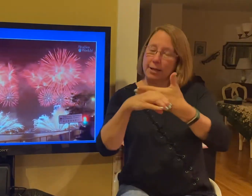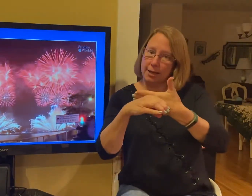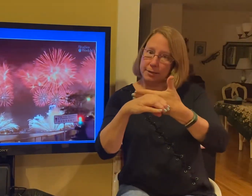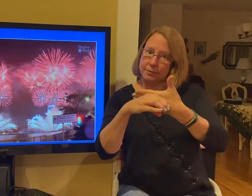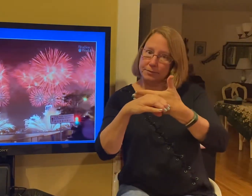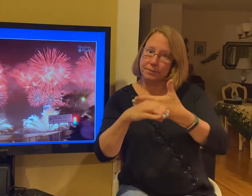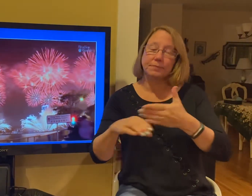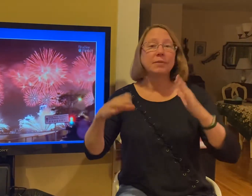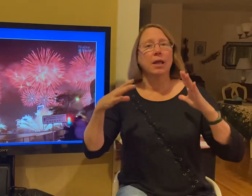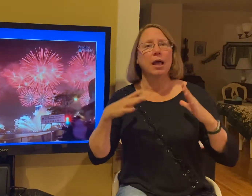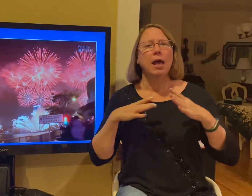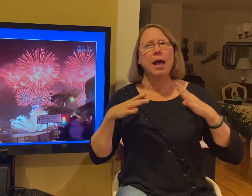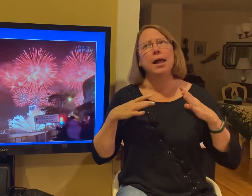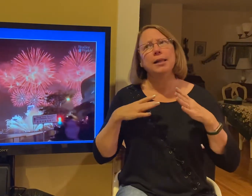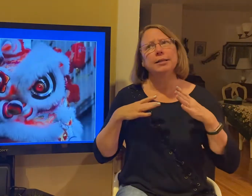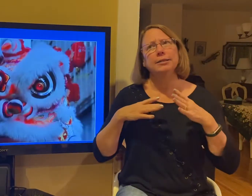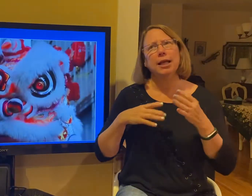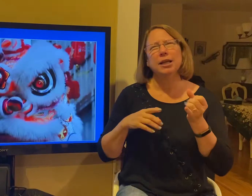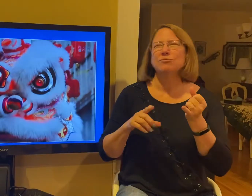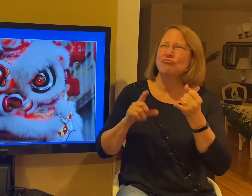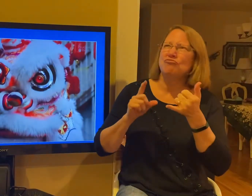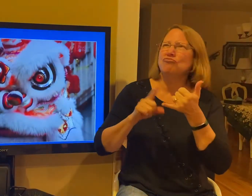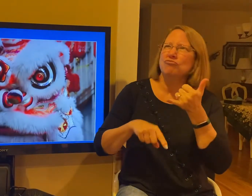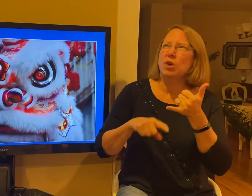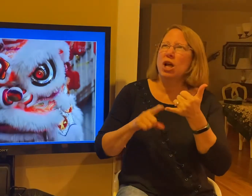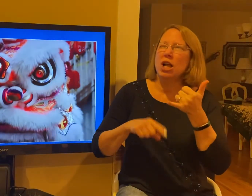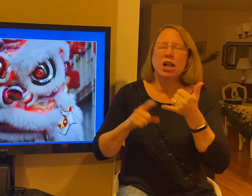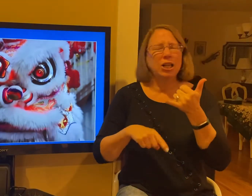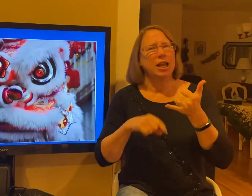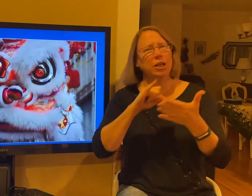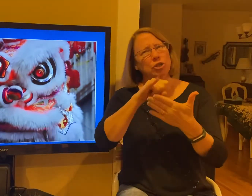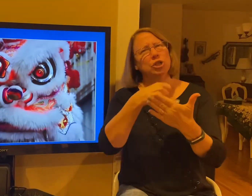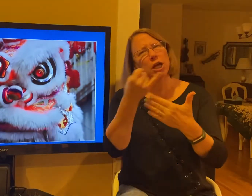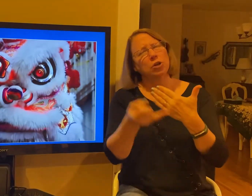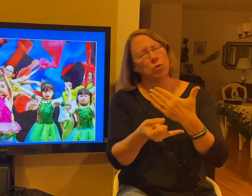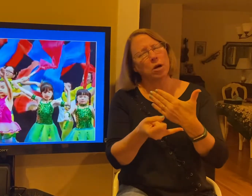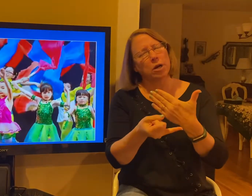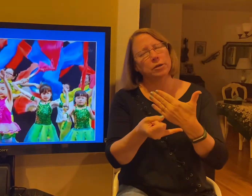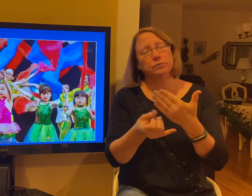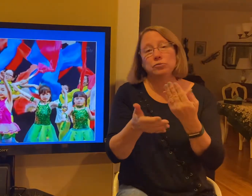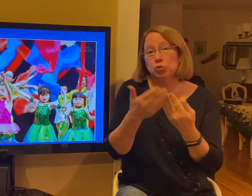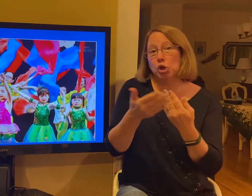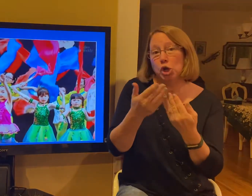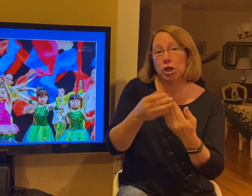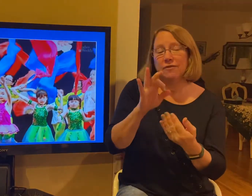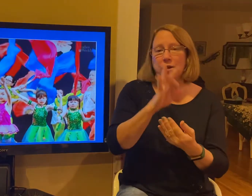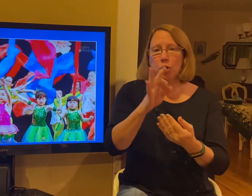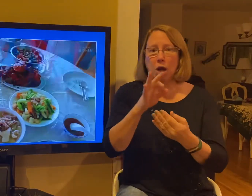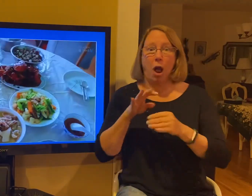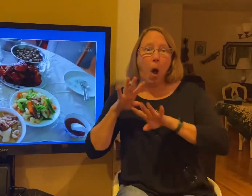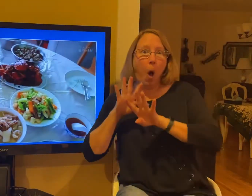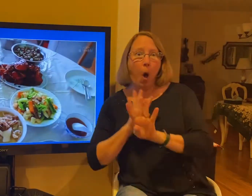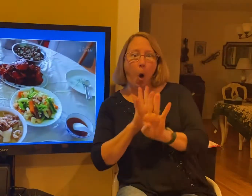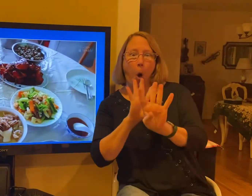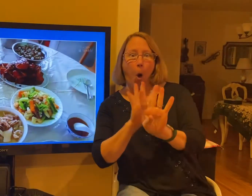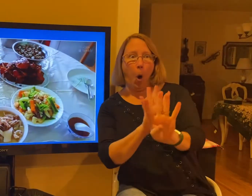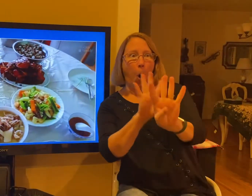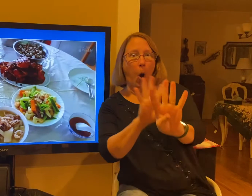in the later part of January to the early part of February. This is time for parades, ceremonies, and feasting with friends